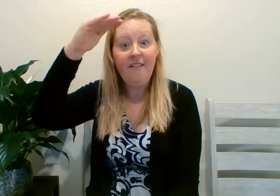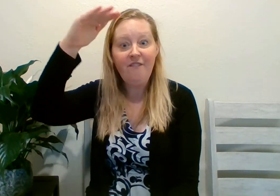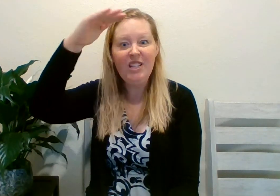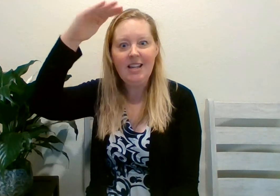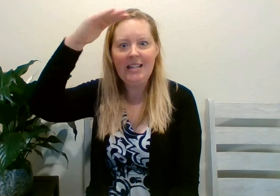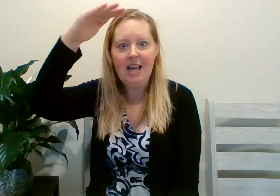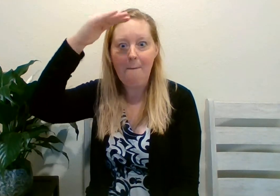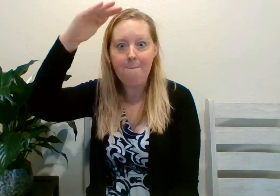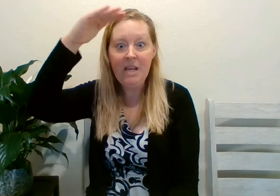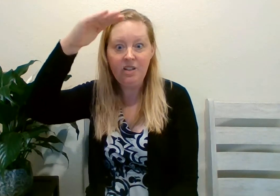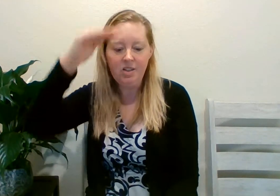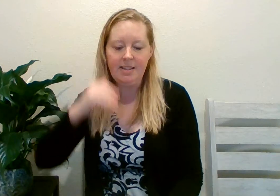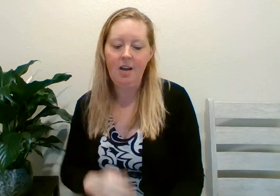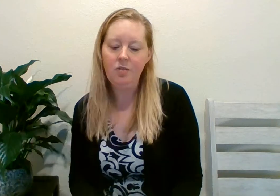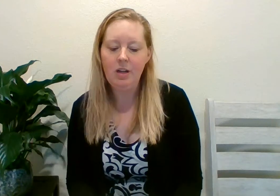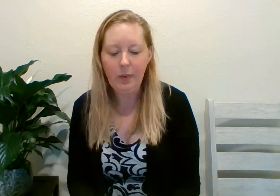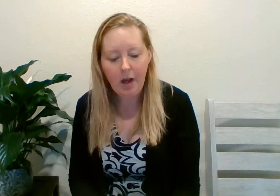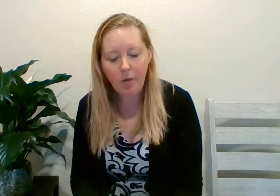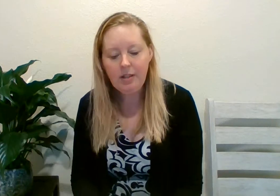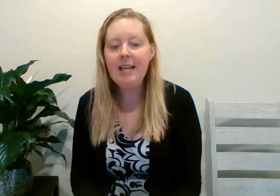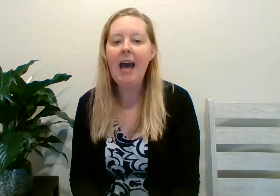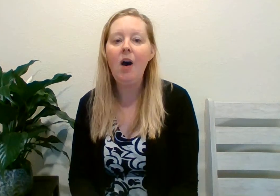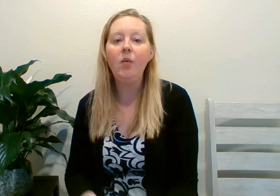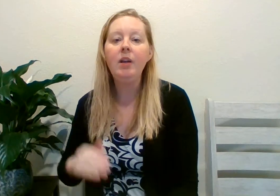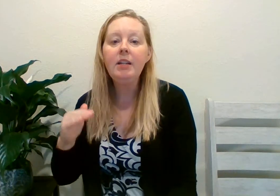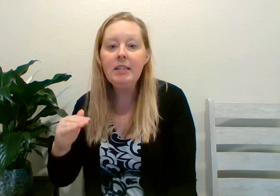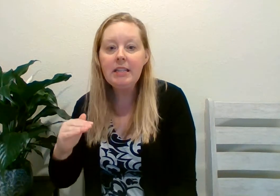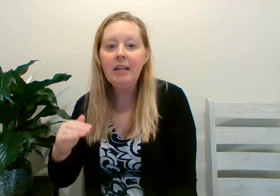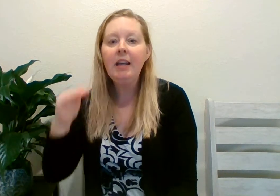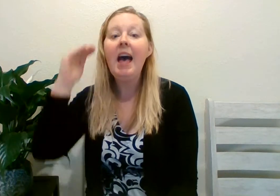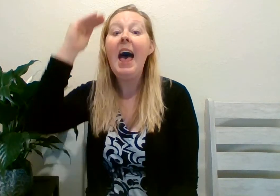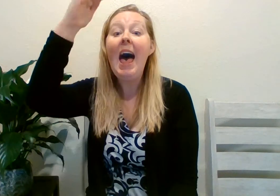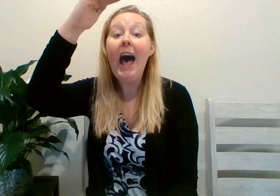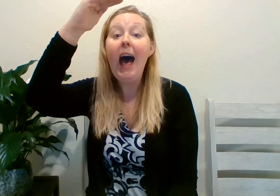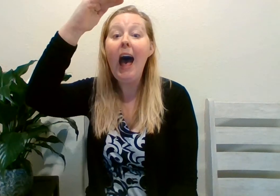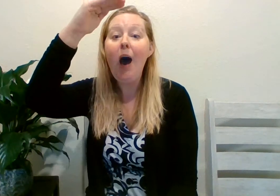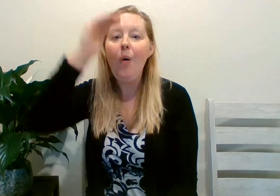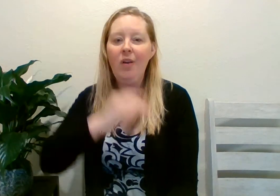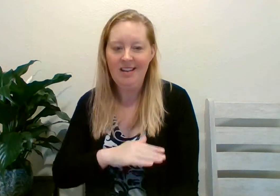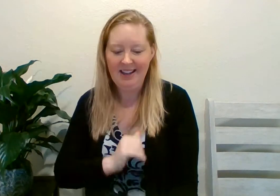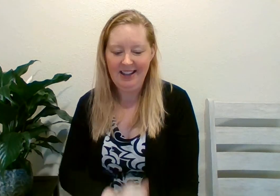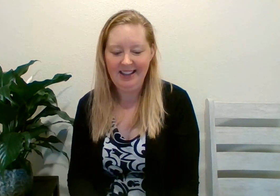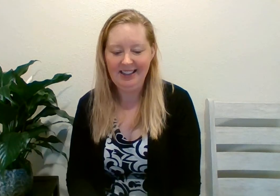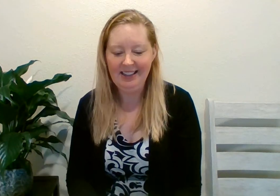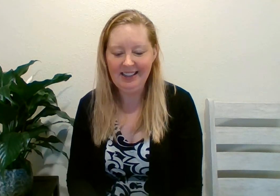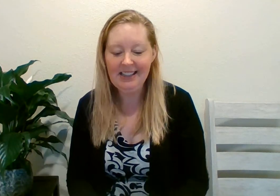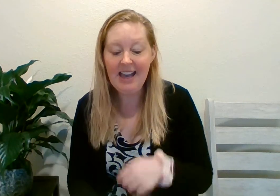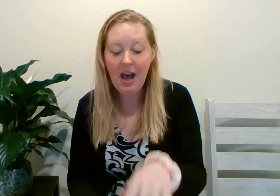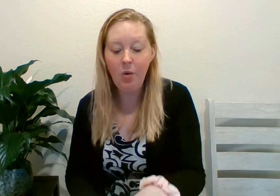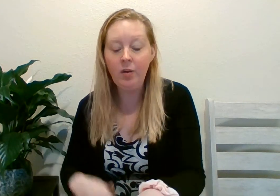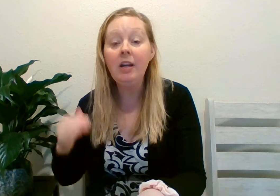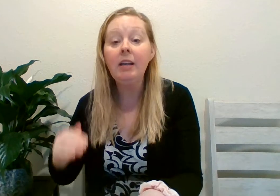emphasize that middle sound. Here we go. Town. Ow. Gown. G.